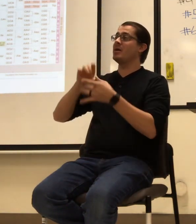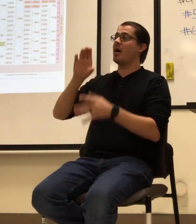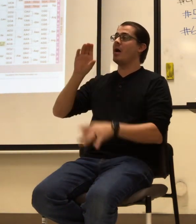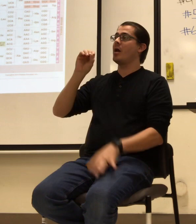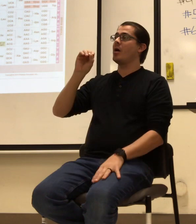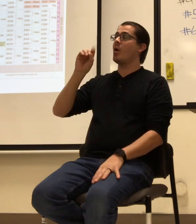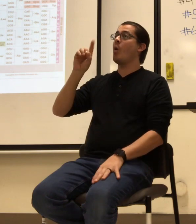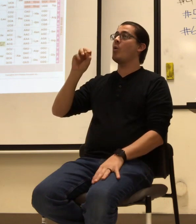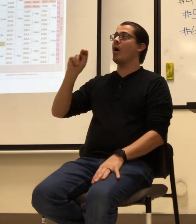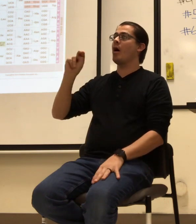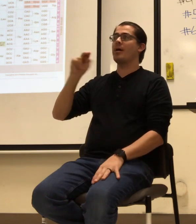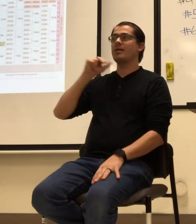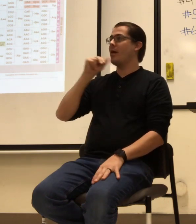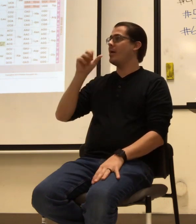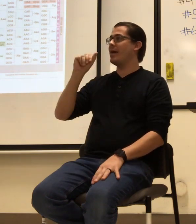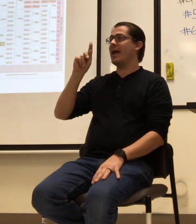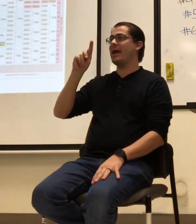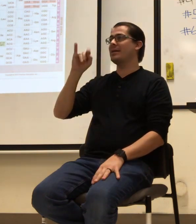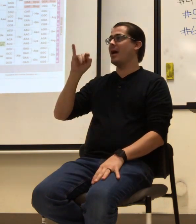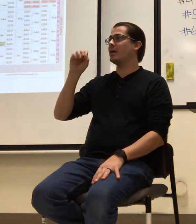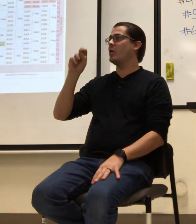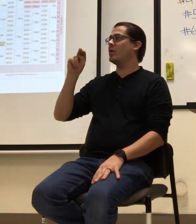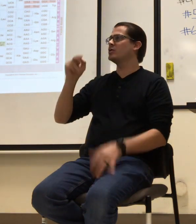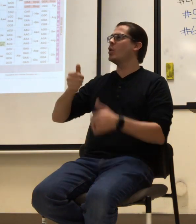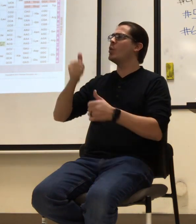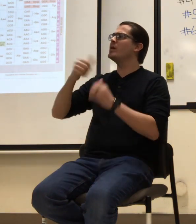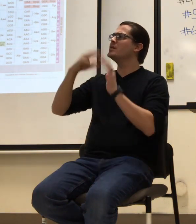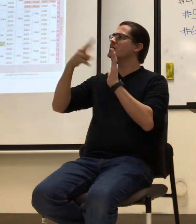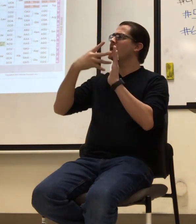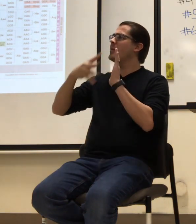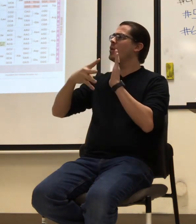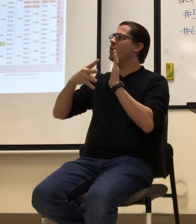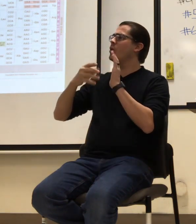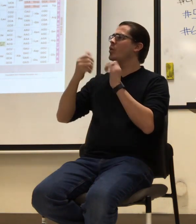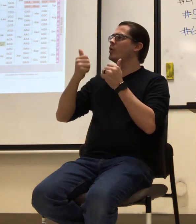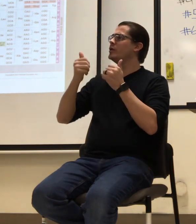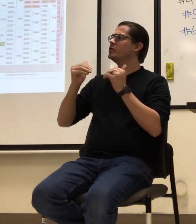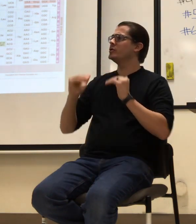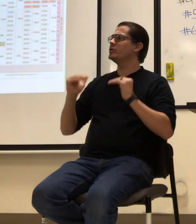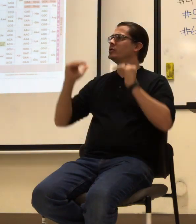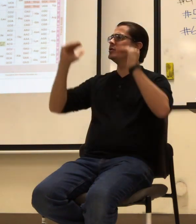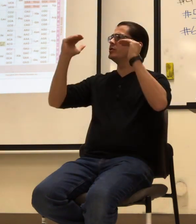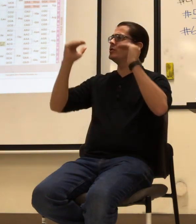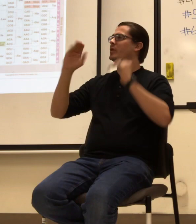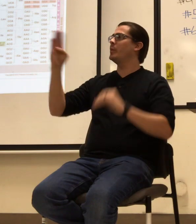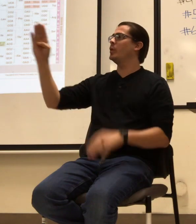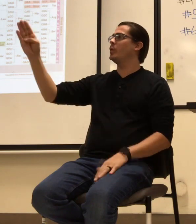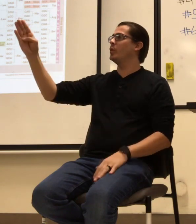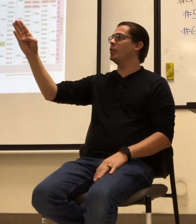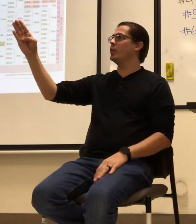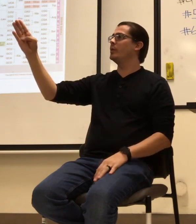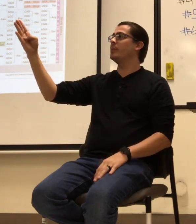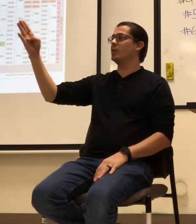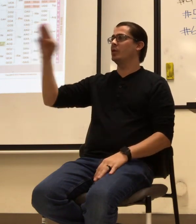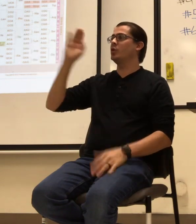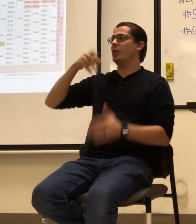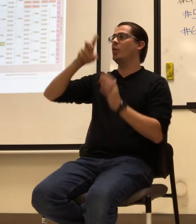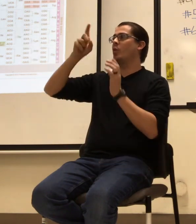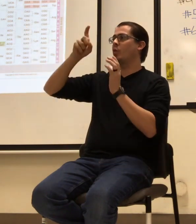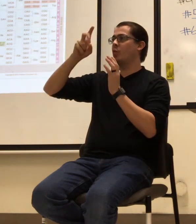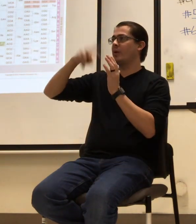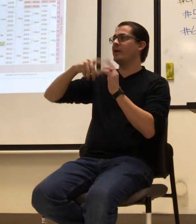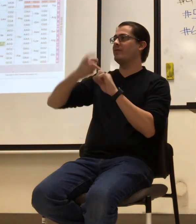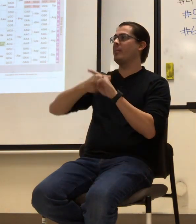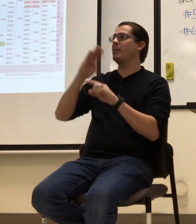the anticodon. So which table do you read at? Which level do you read at? The blue on mine. You read from this